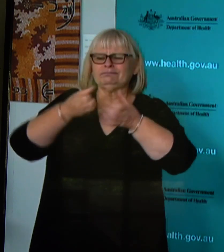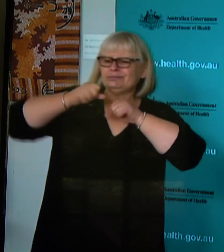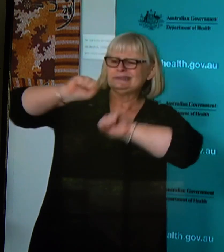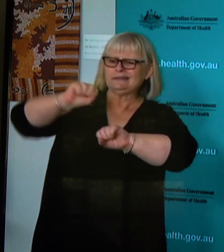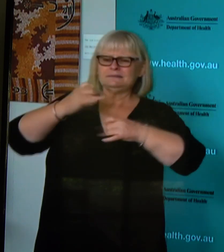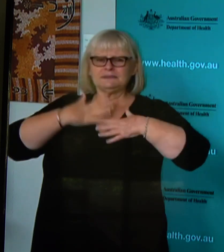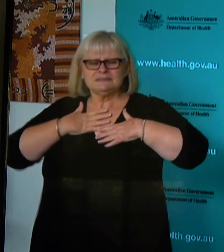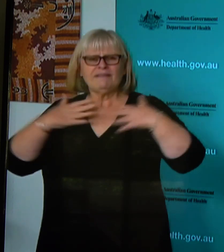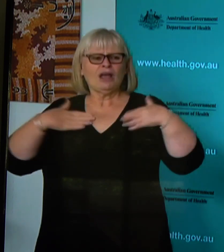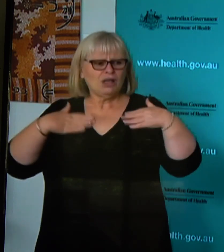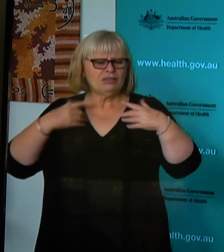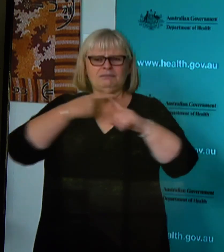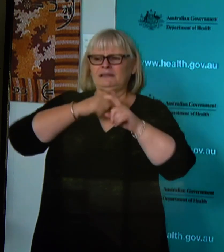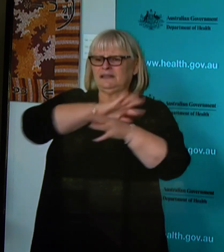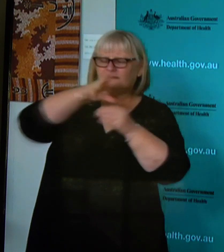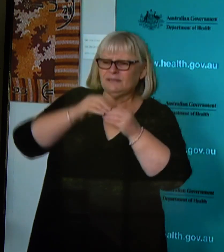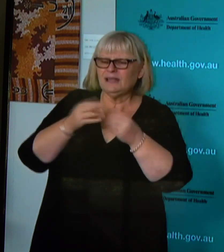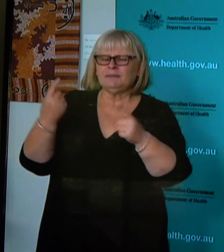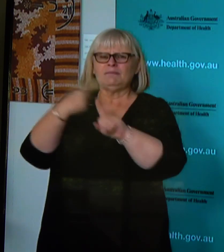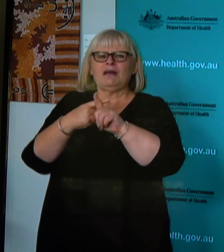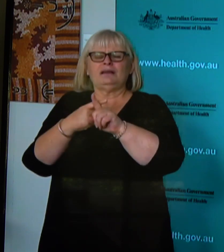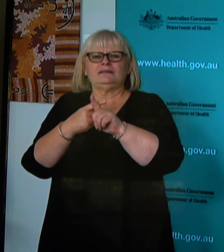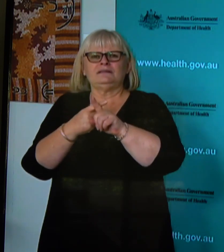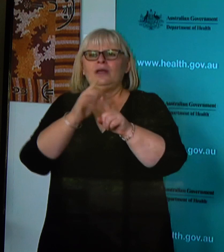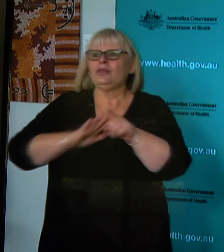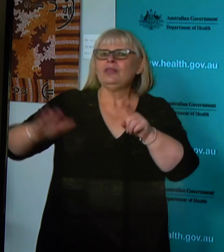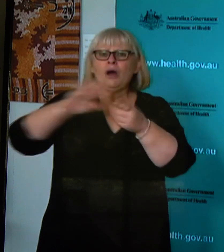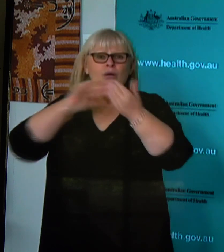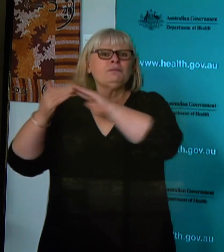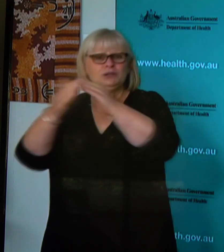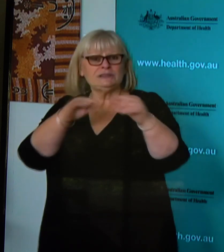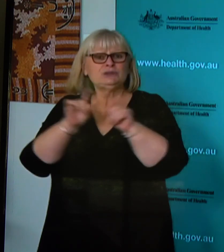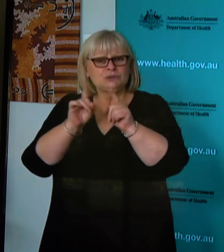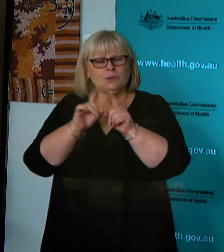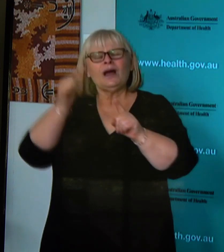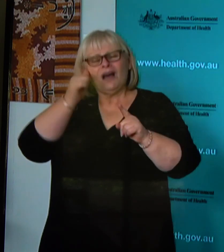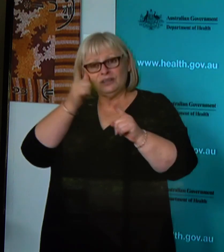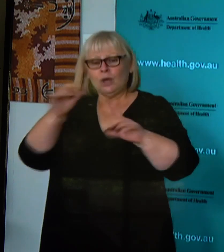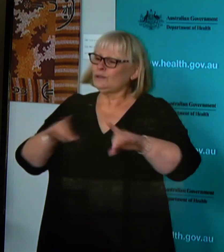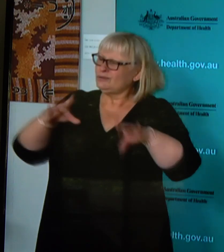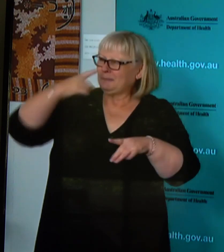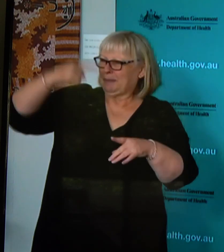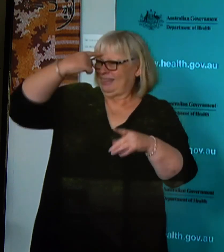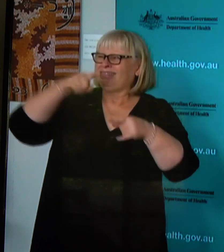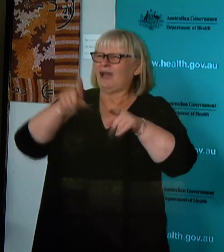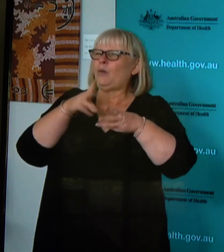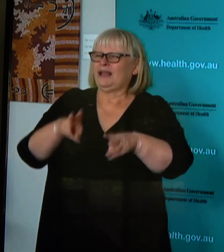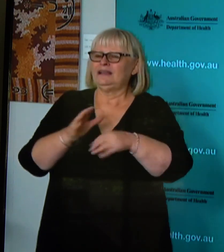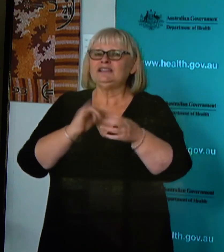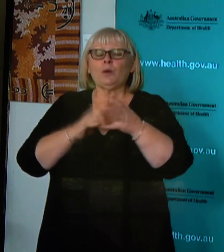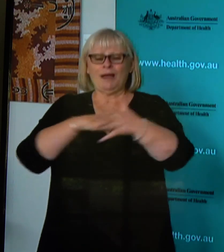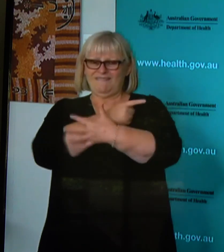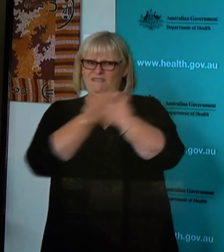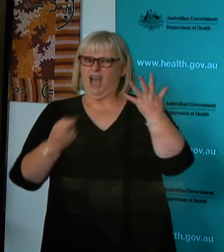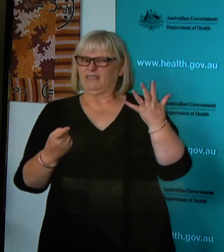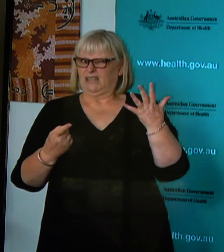their own health, the health of their families, and the health of the whole community. I know that that's how Australians think. So I want to give 5